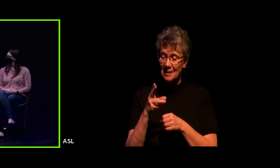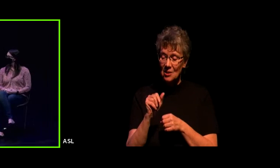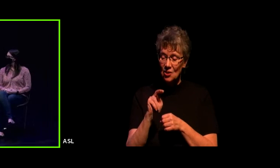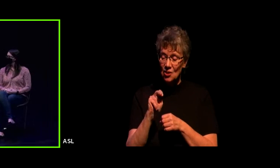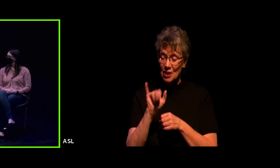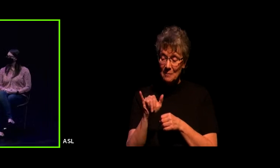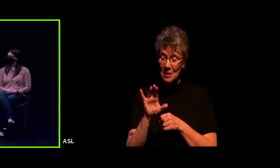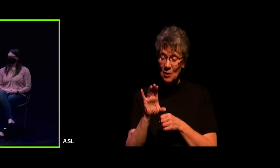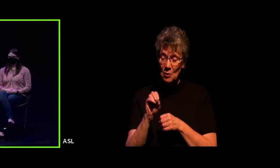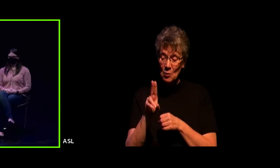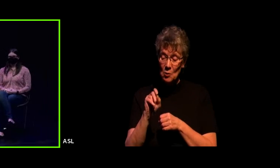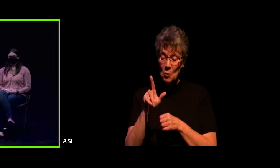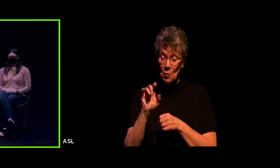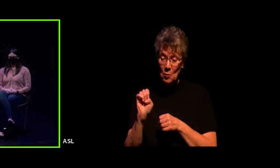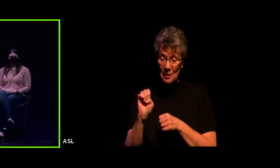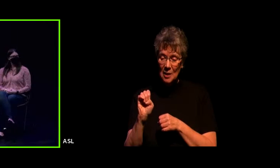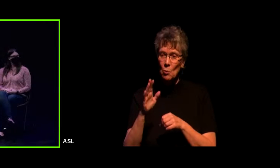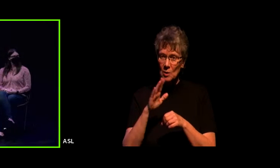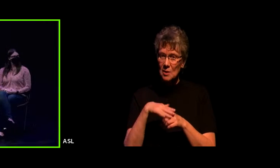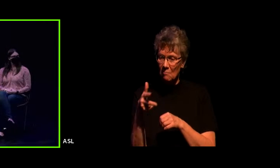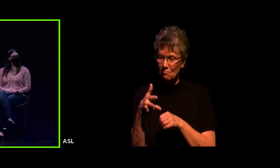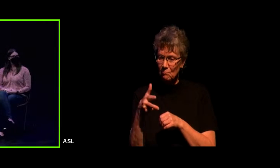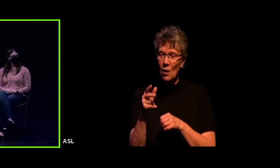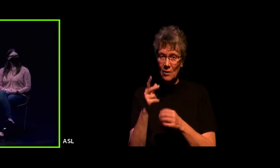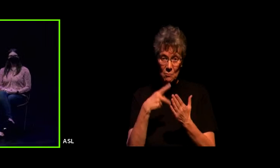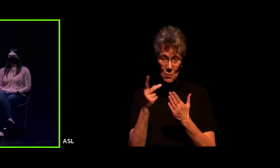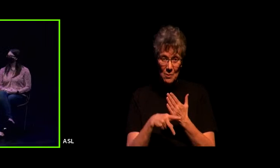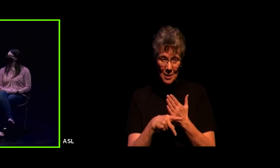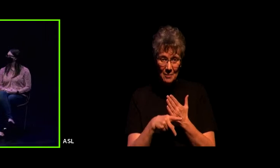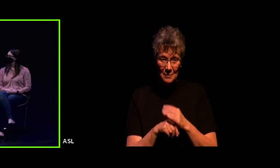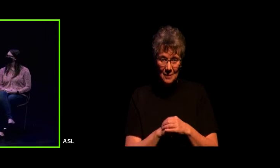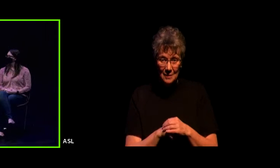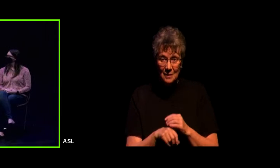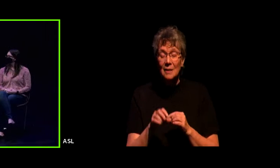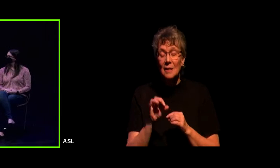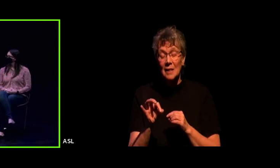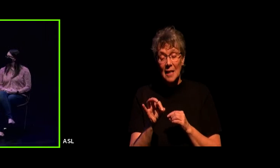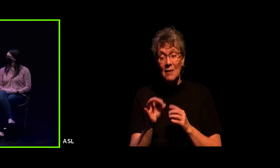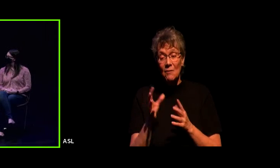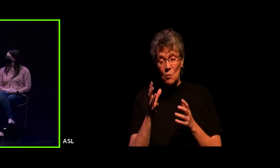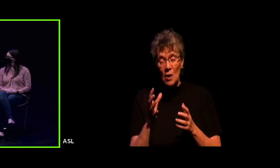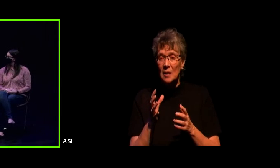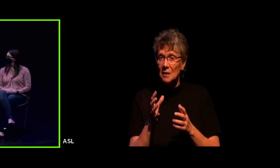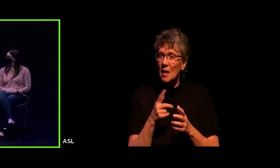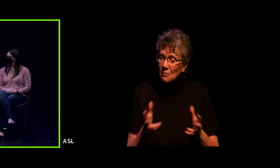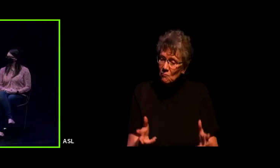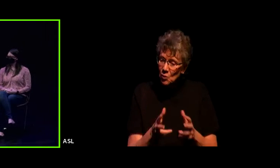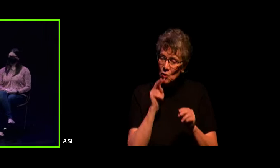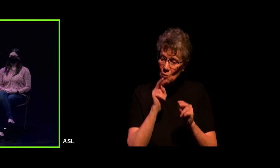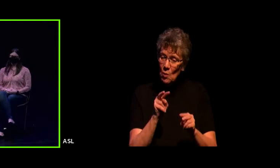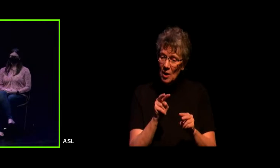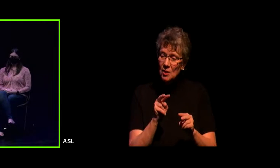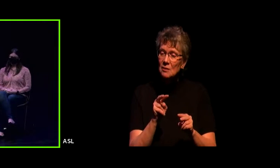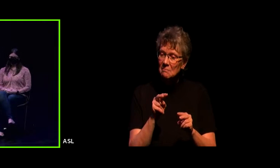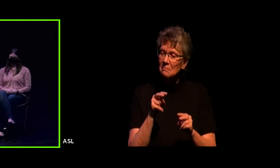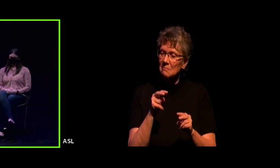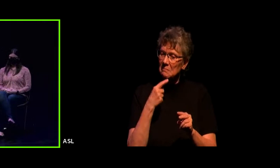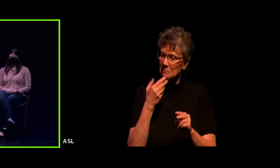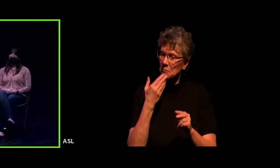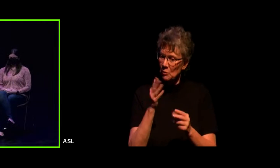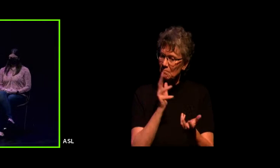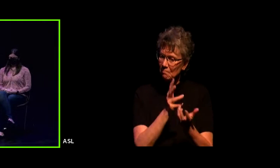an alternate way of actually looking at what's happening, check out Wild Archaeology. Good for all ages. But I